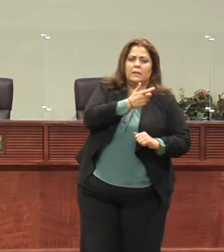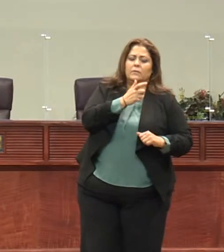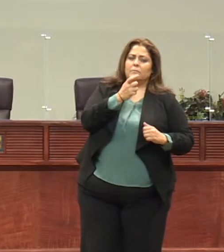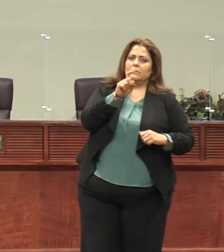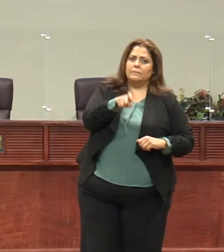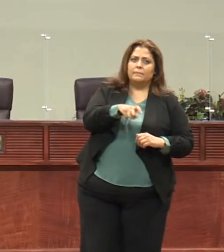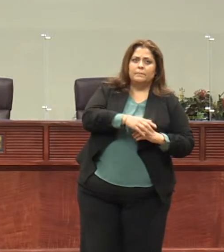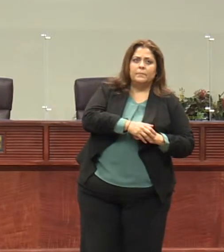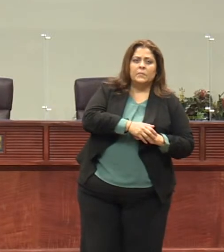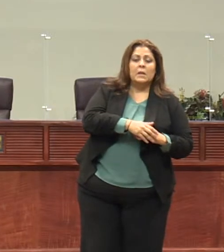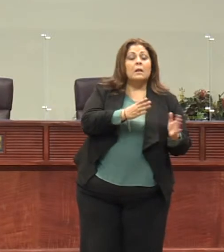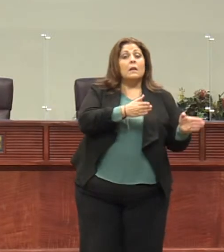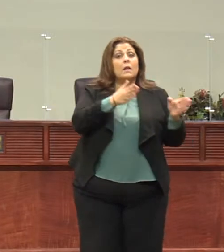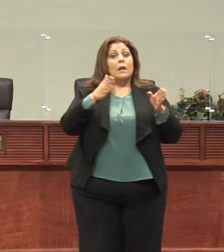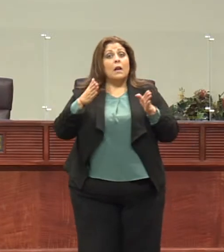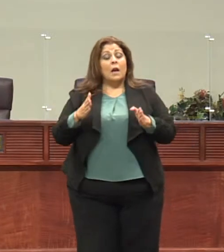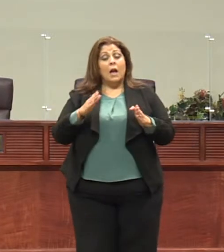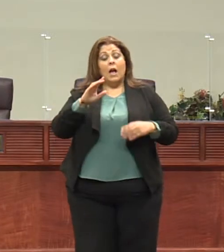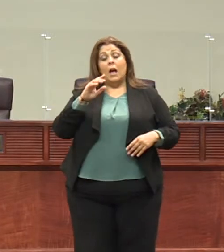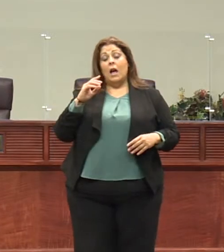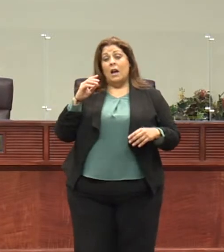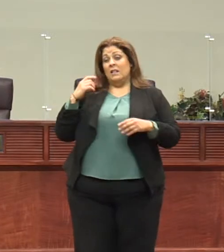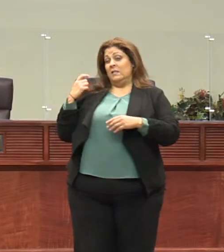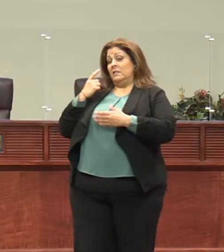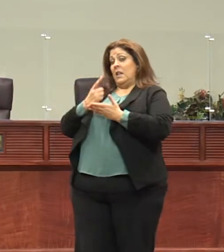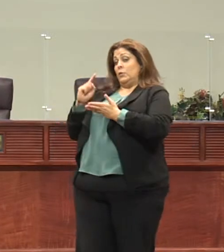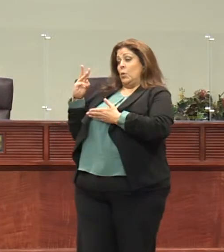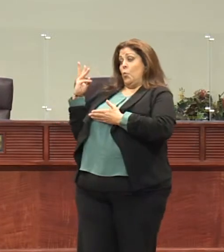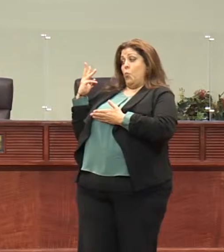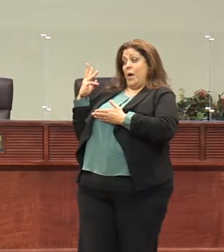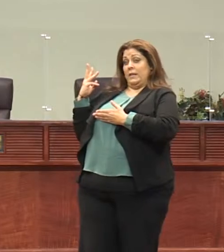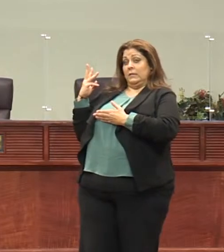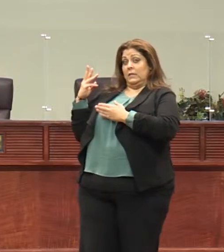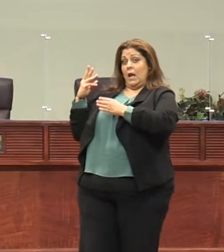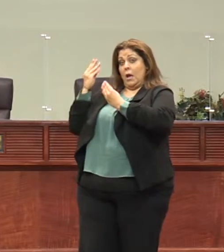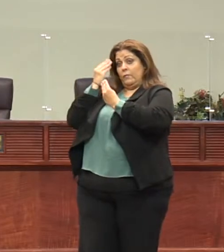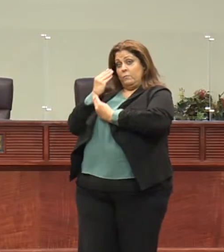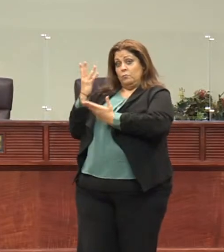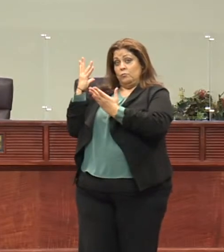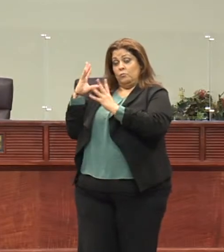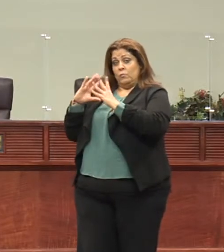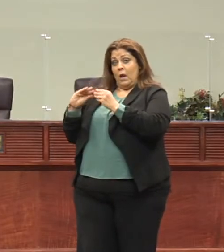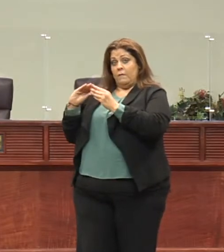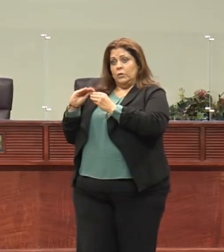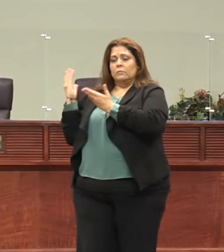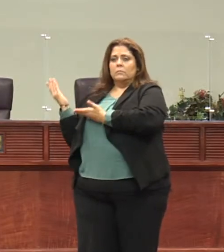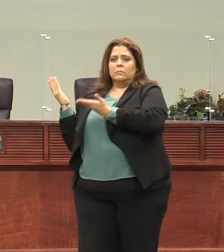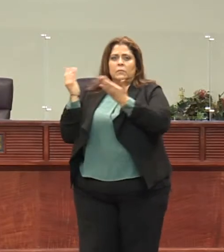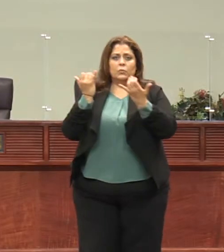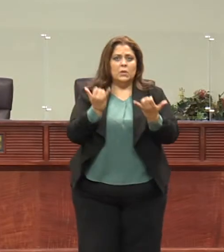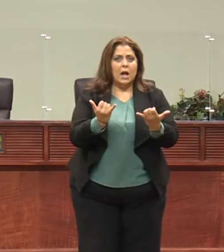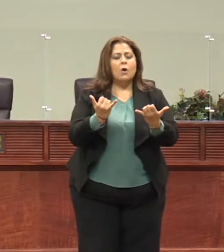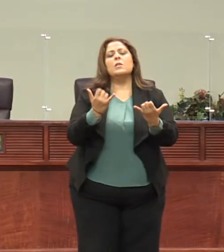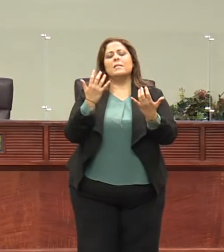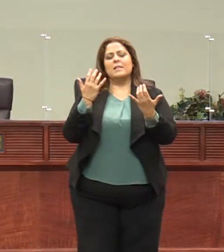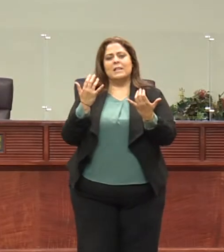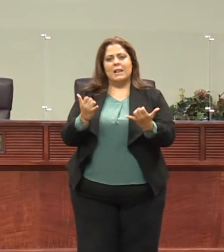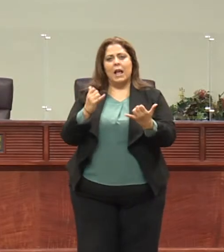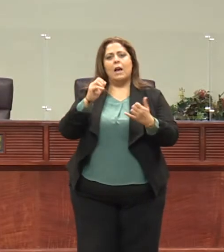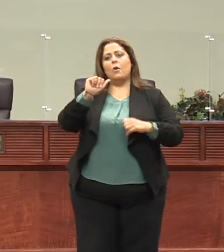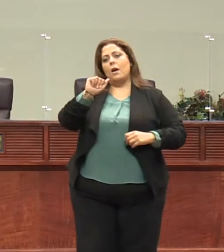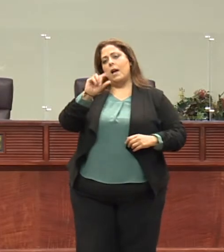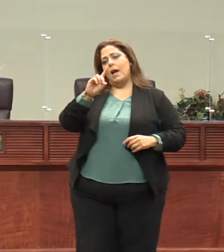Advent Health moved to what they call black status, which means they are deferring